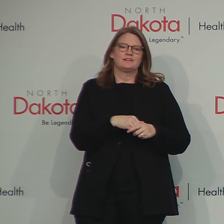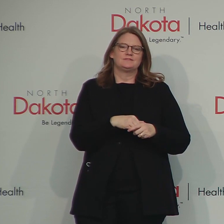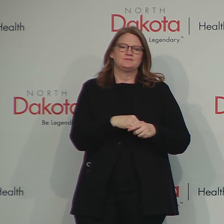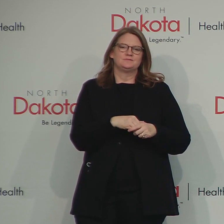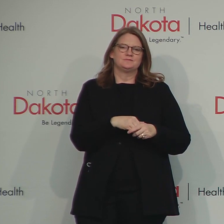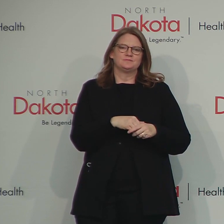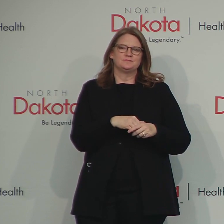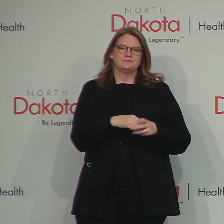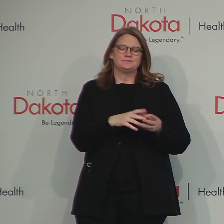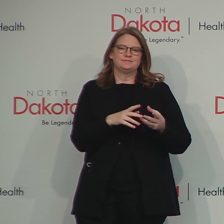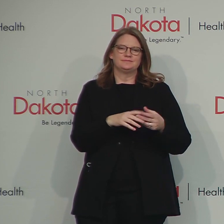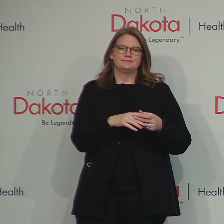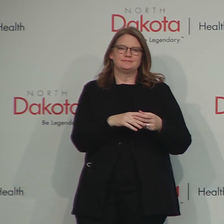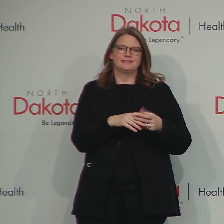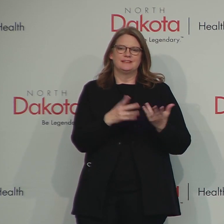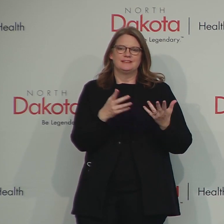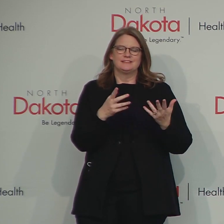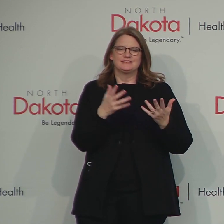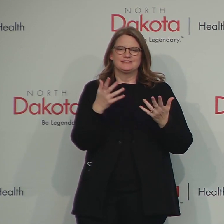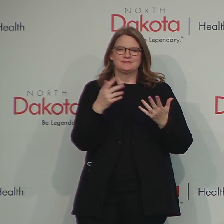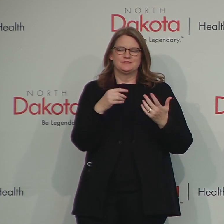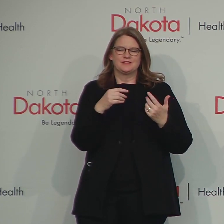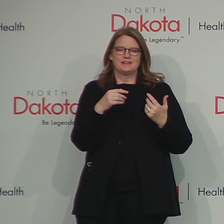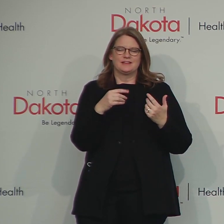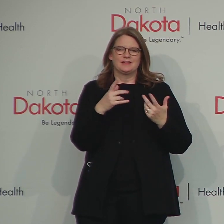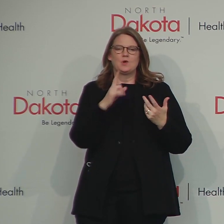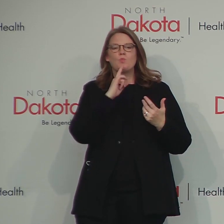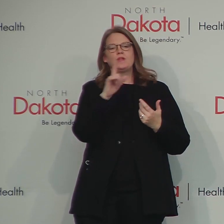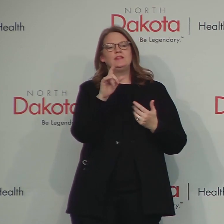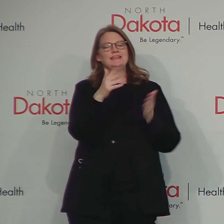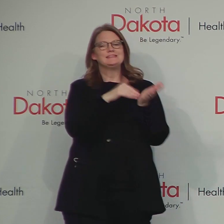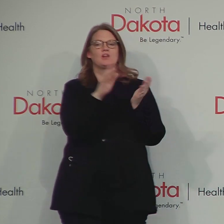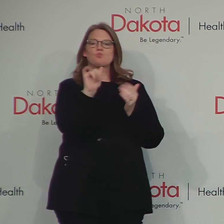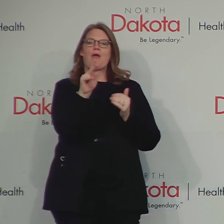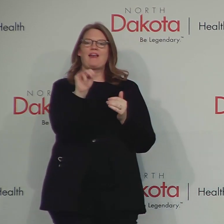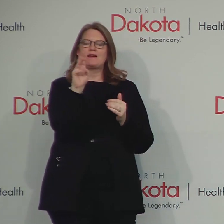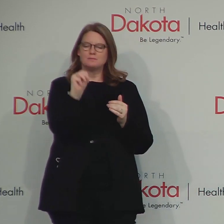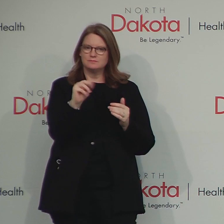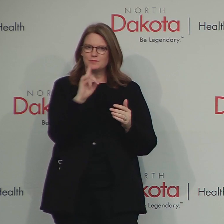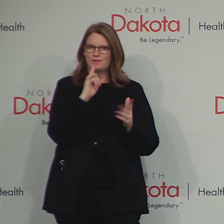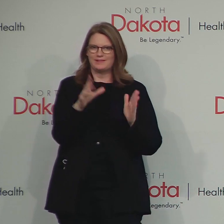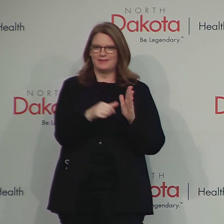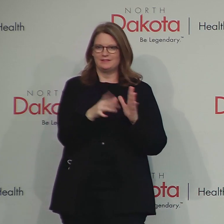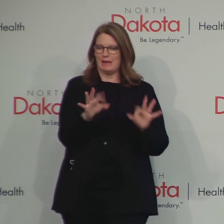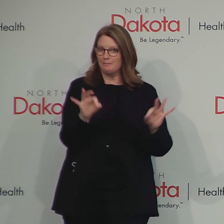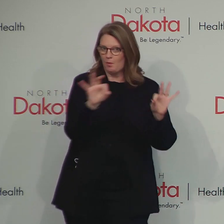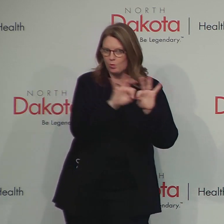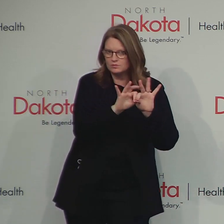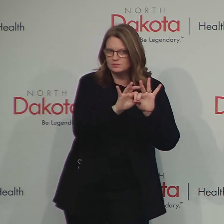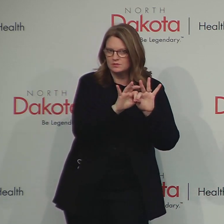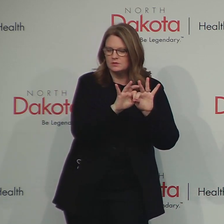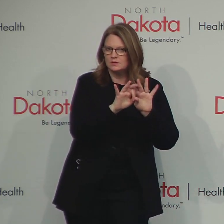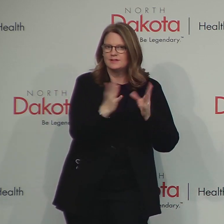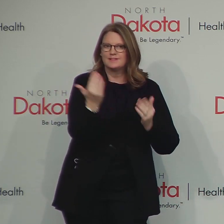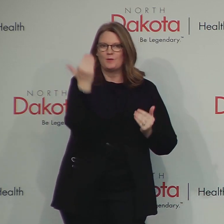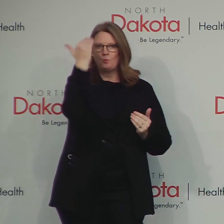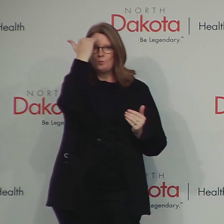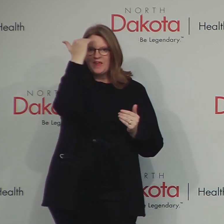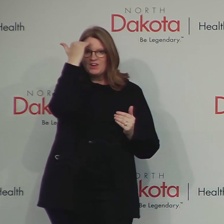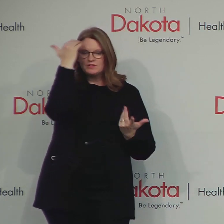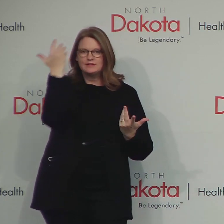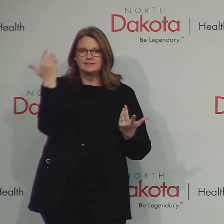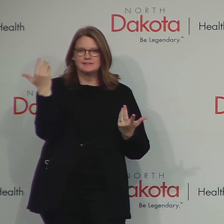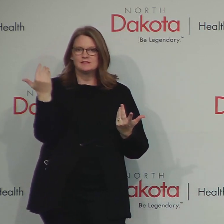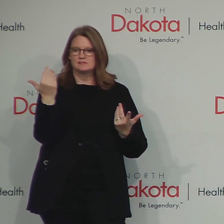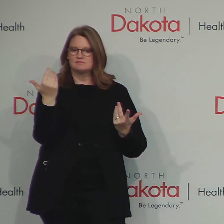we again, Dr. Ranum said it so well. We can't stress enough how important everybody is about the awareness of the